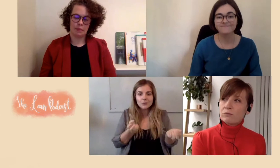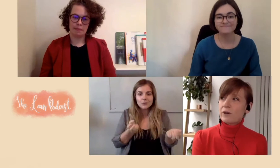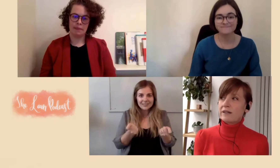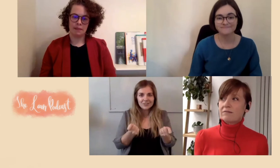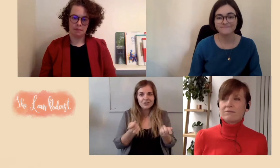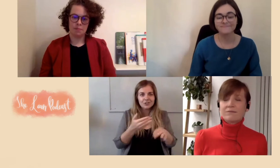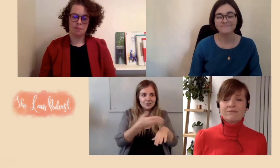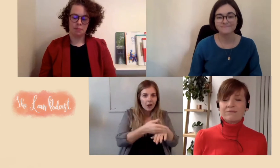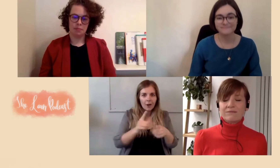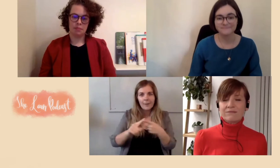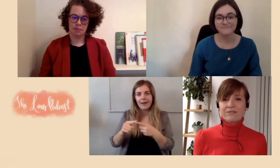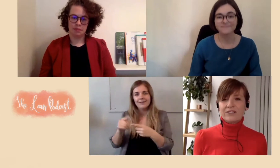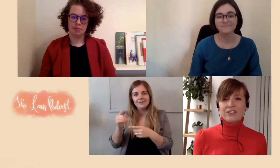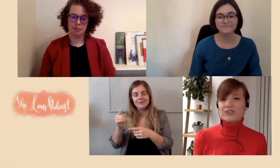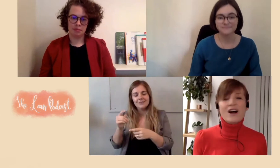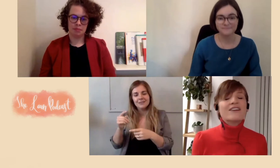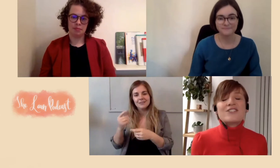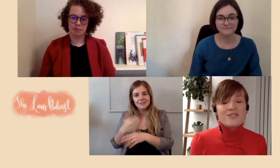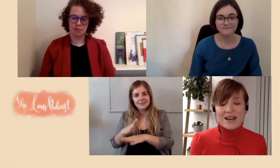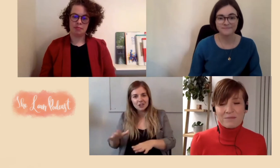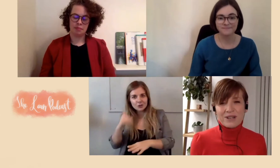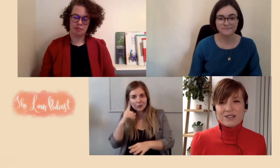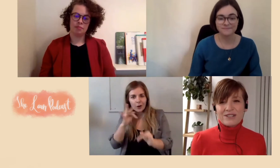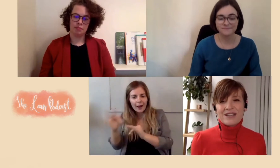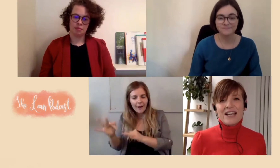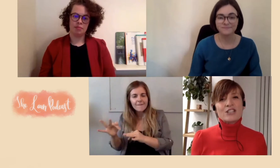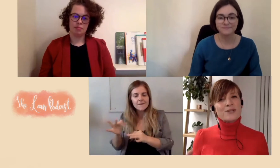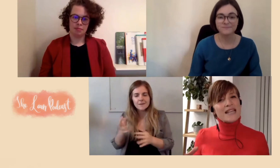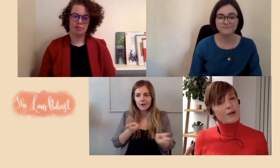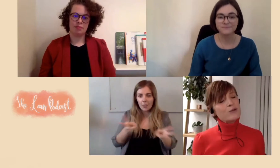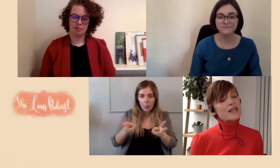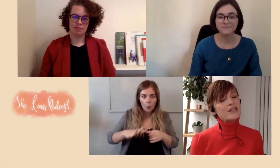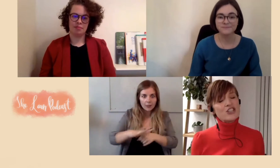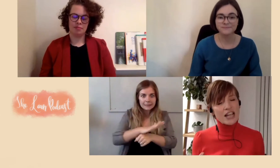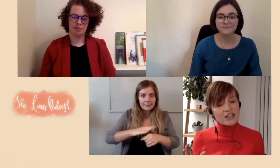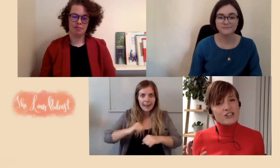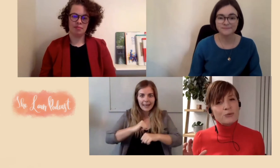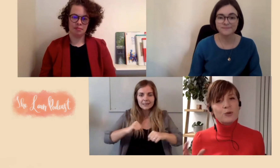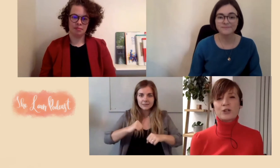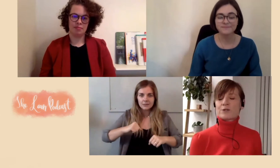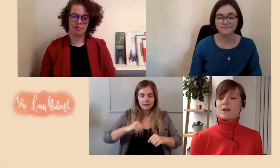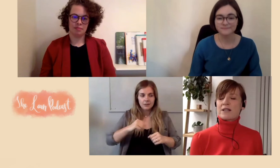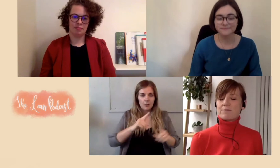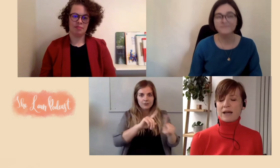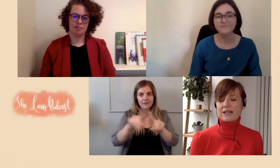a workspace? So all those considerations that we've had to think about.